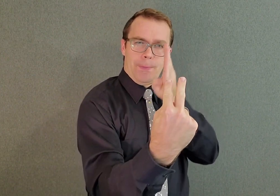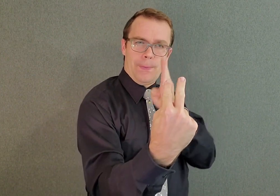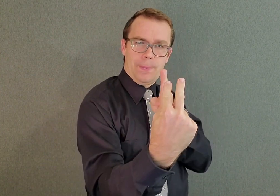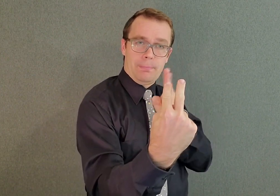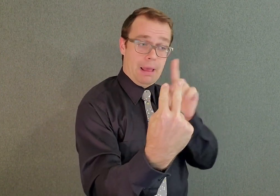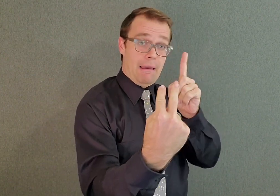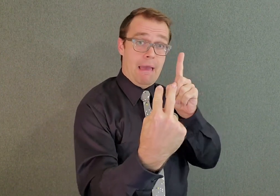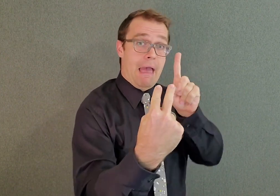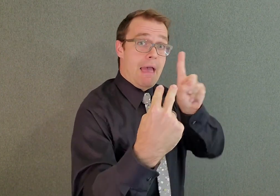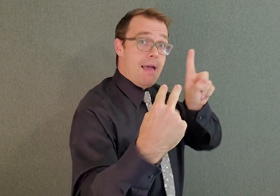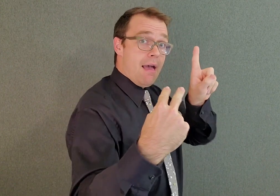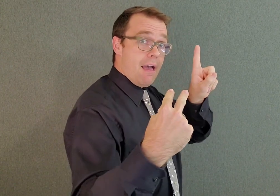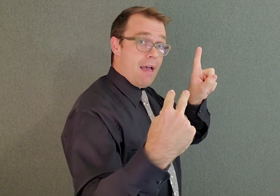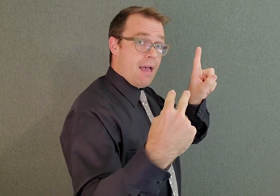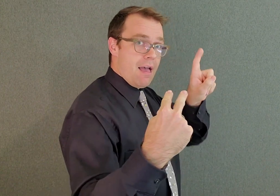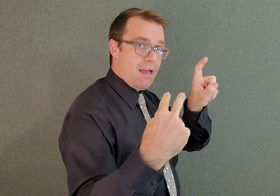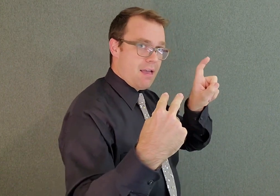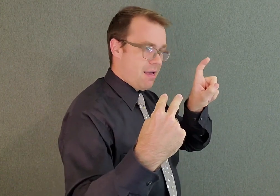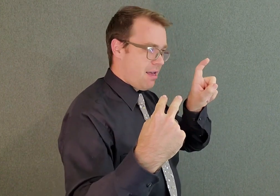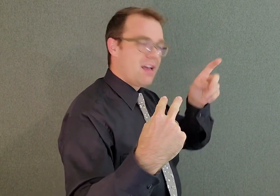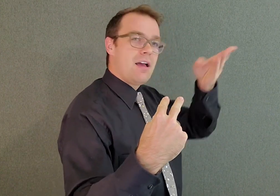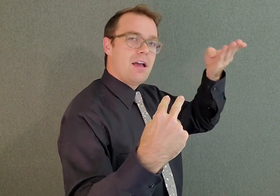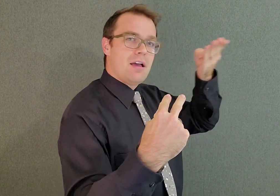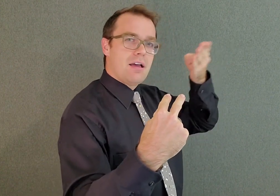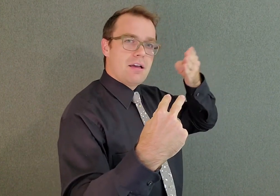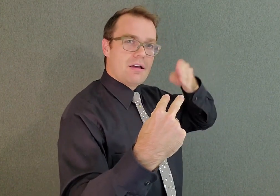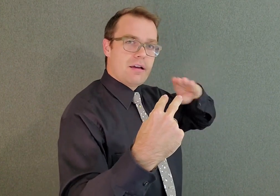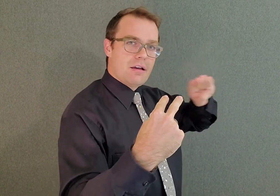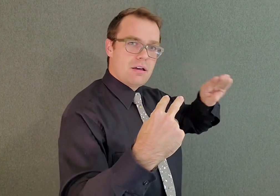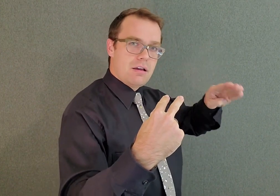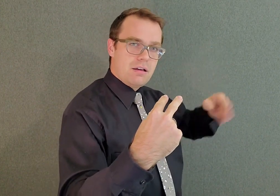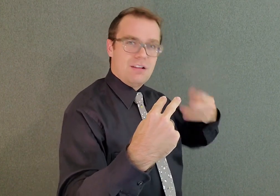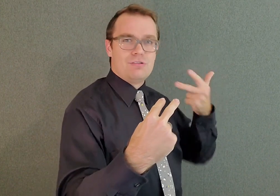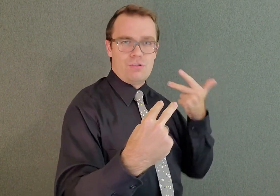front and have 3 flowing curves when viewed from the side.